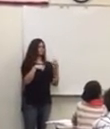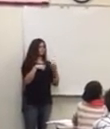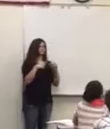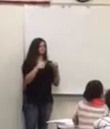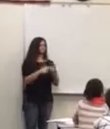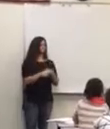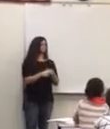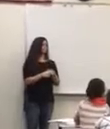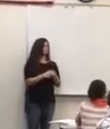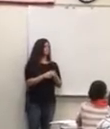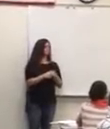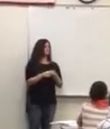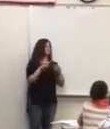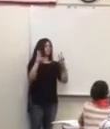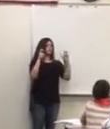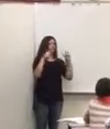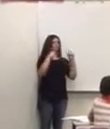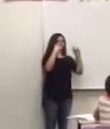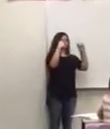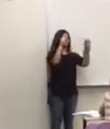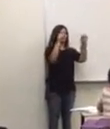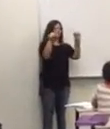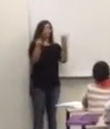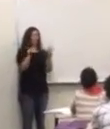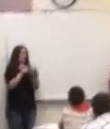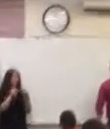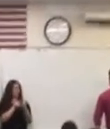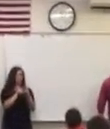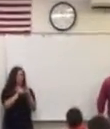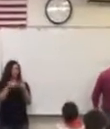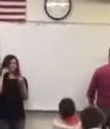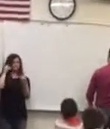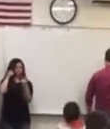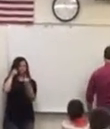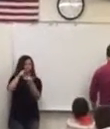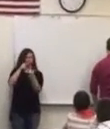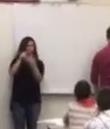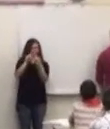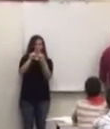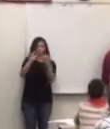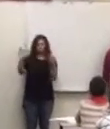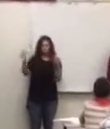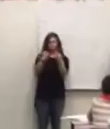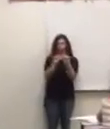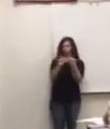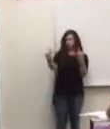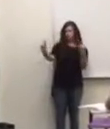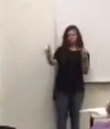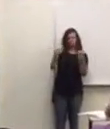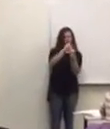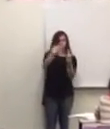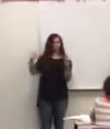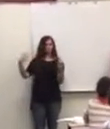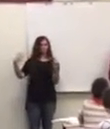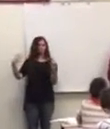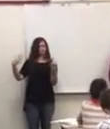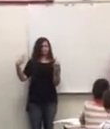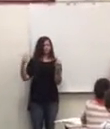put like the main idea, like the main sentence from it. Yes. There, and just elaborate on that. If you're going to use any kind